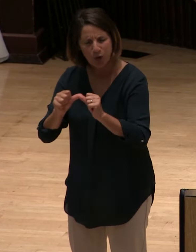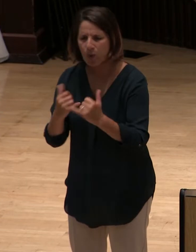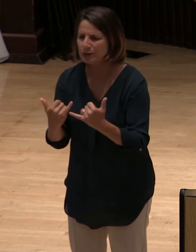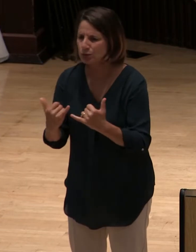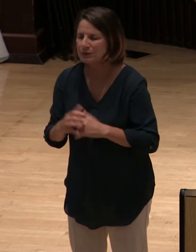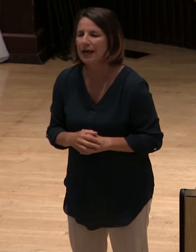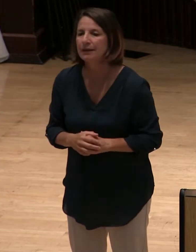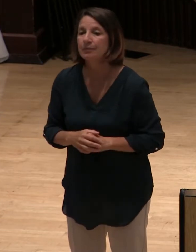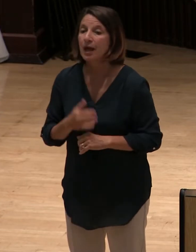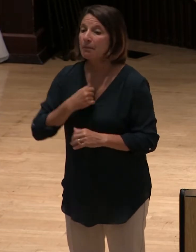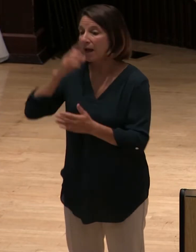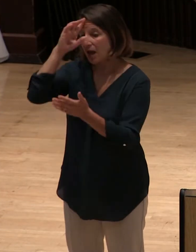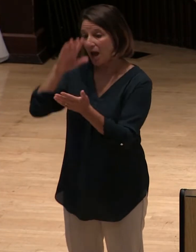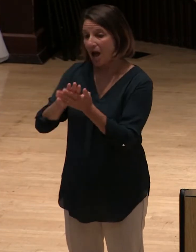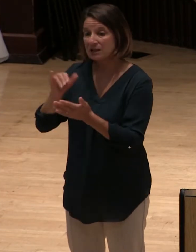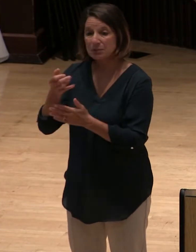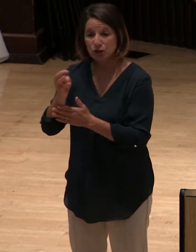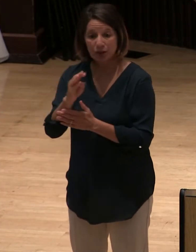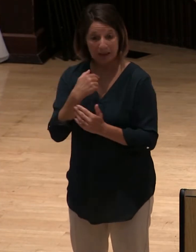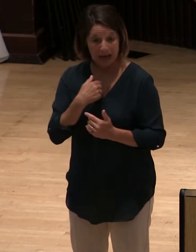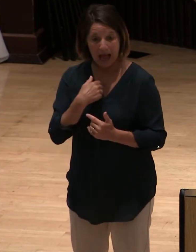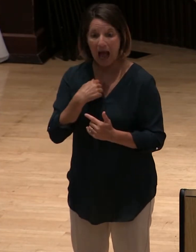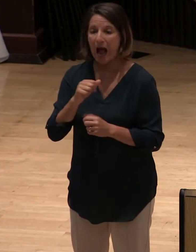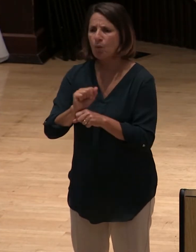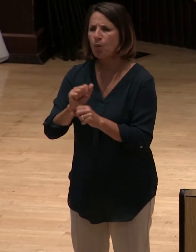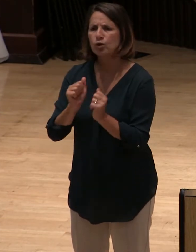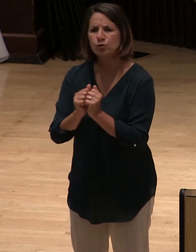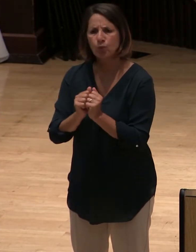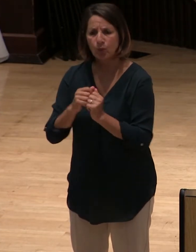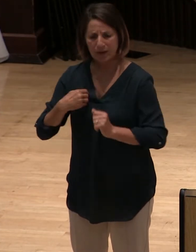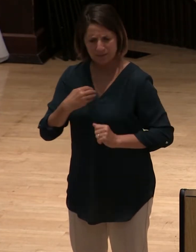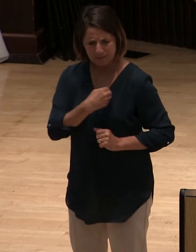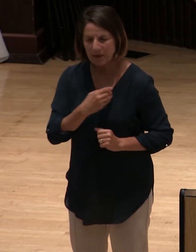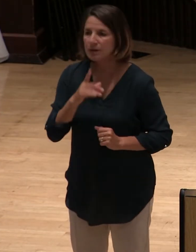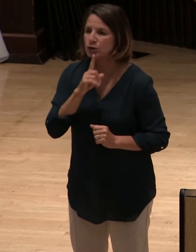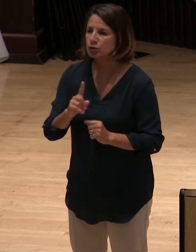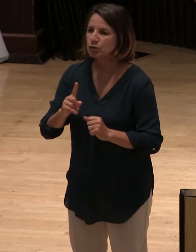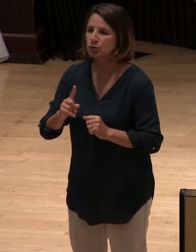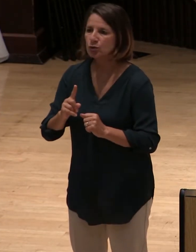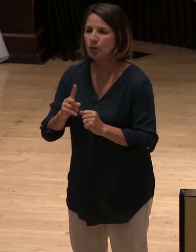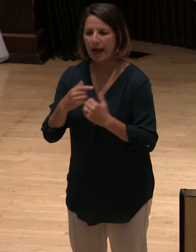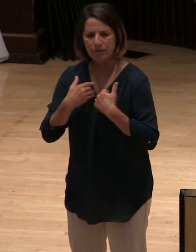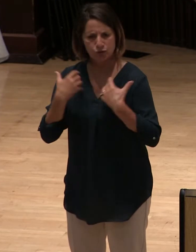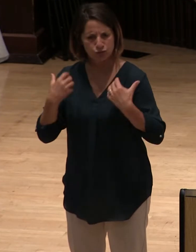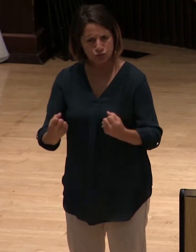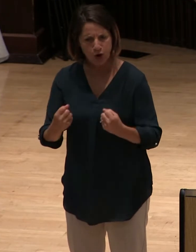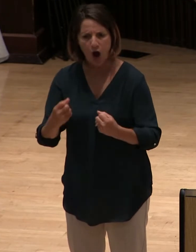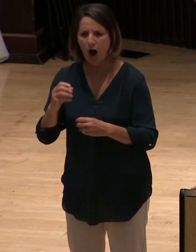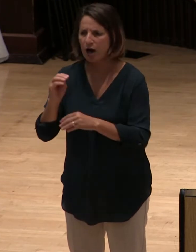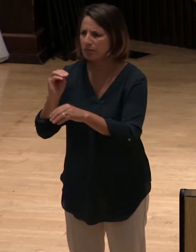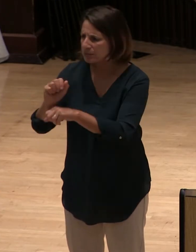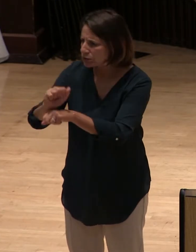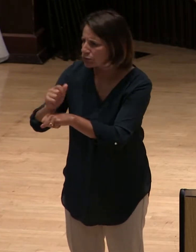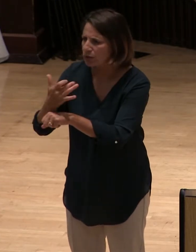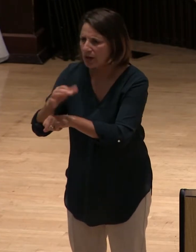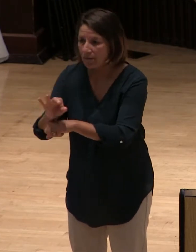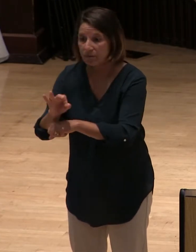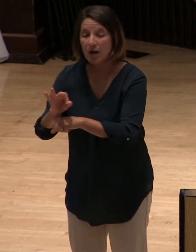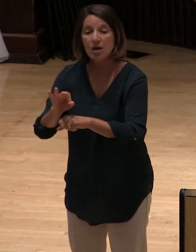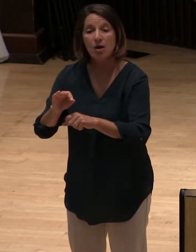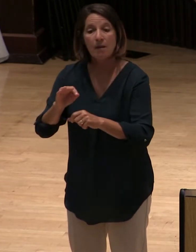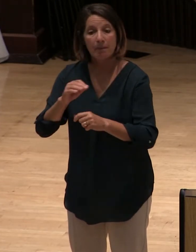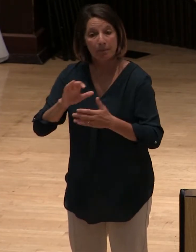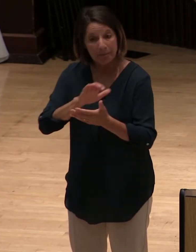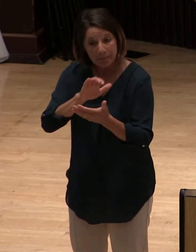And my husband Jim and I worked with parishioners to develop a strong family ministry with marriage preparation and family programs